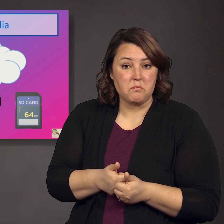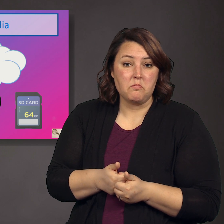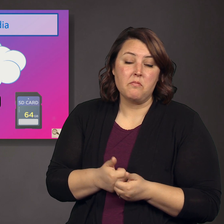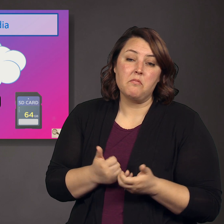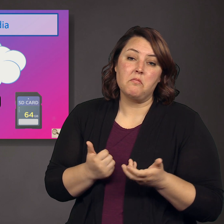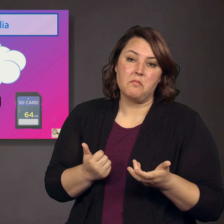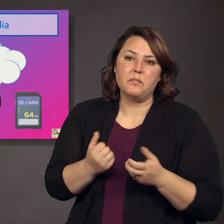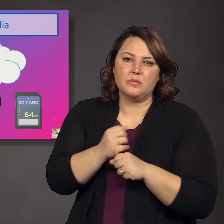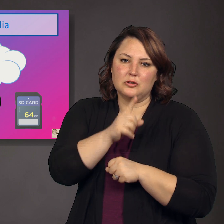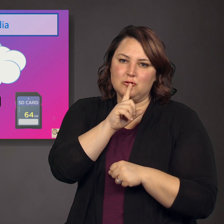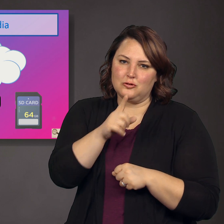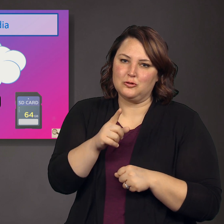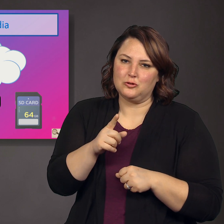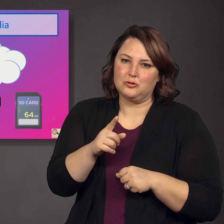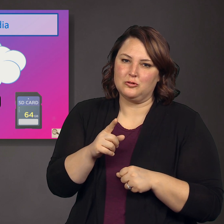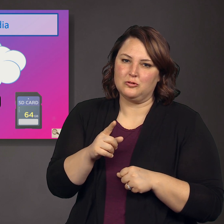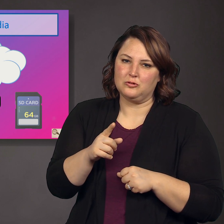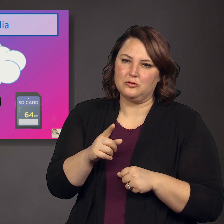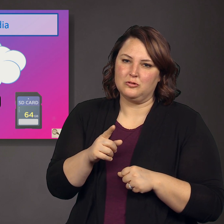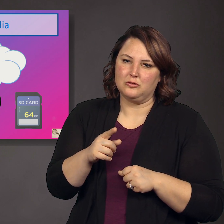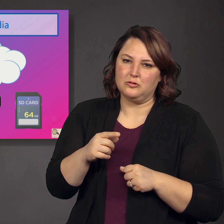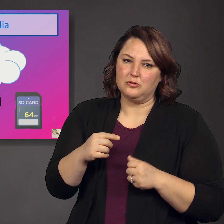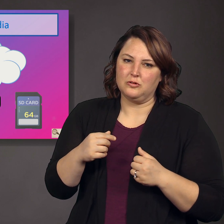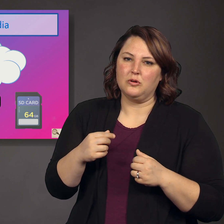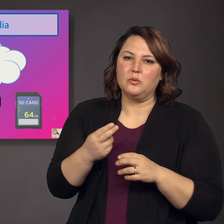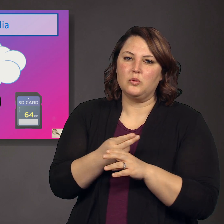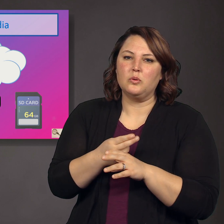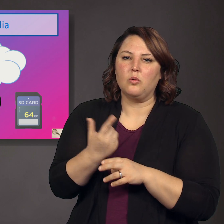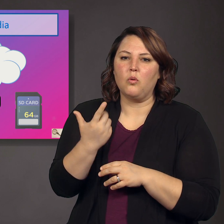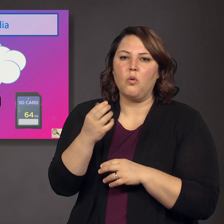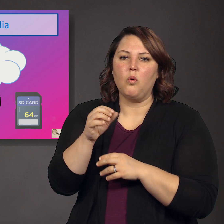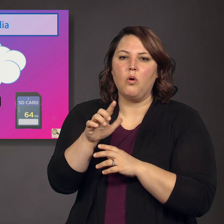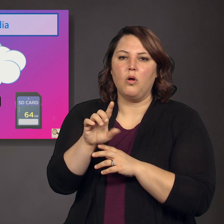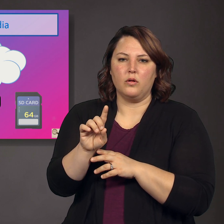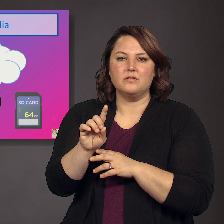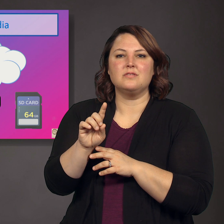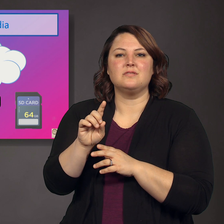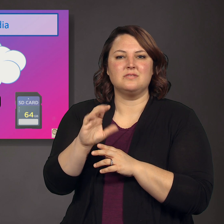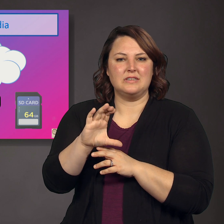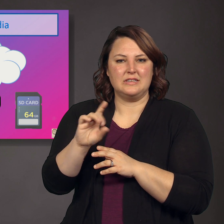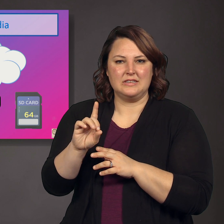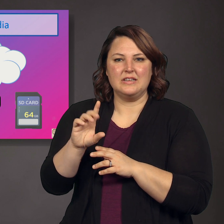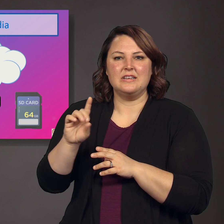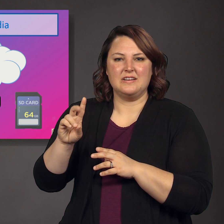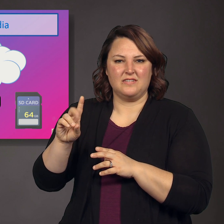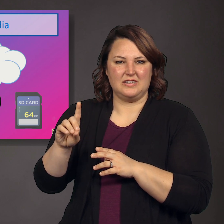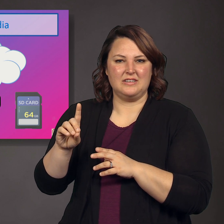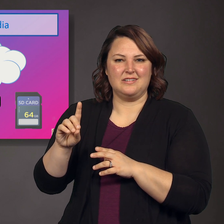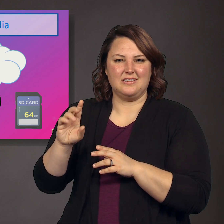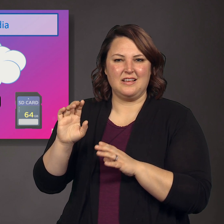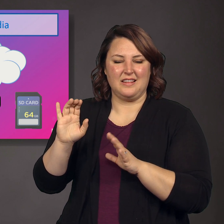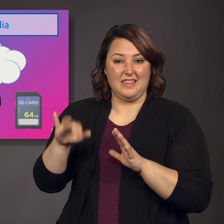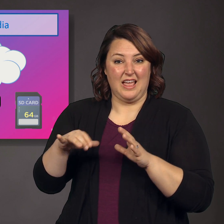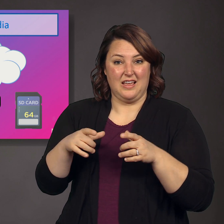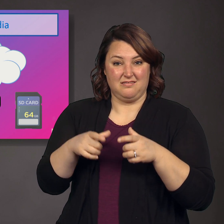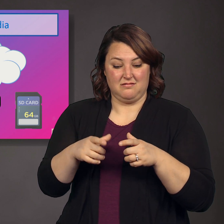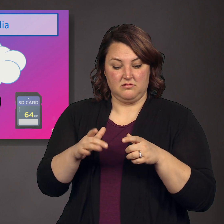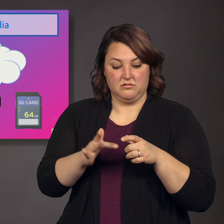sure you go for a gold CD or DVD. The reflective layer in them, the gold one, is